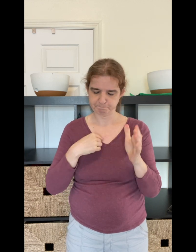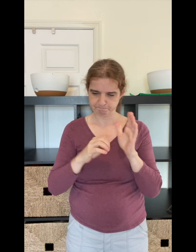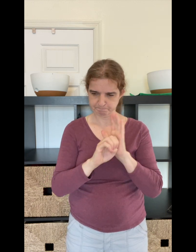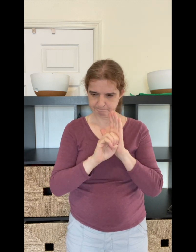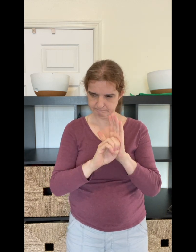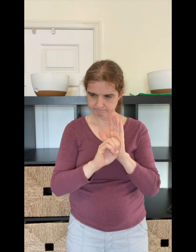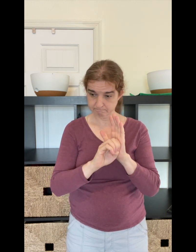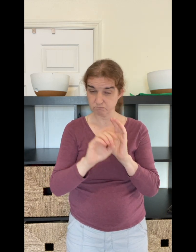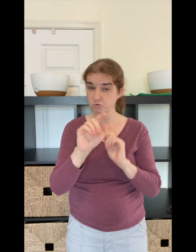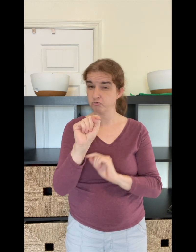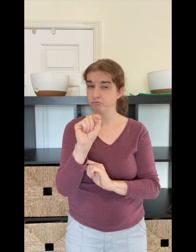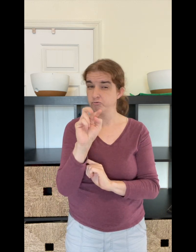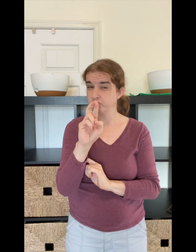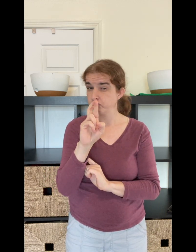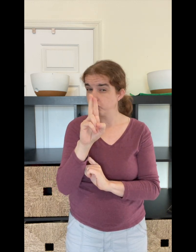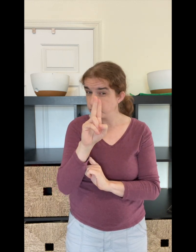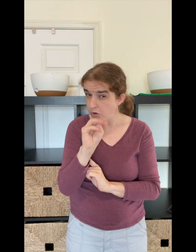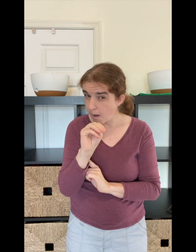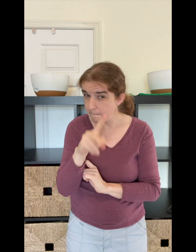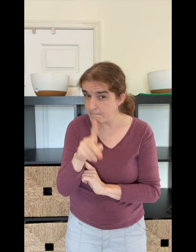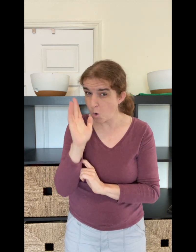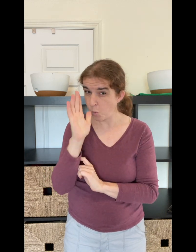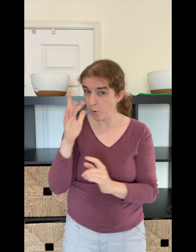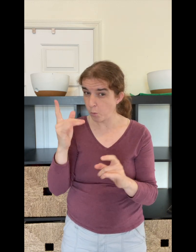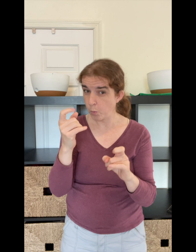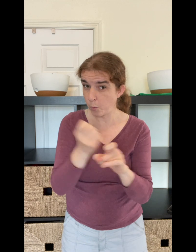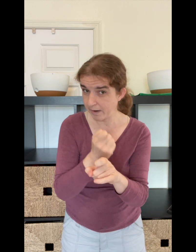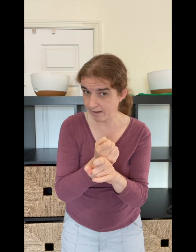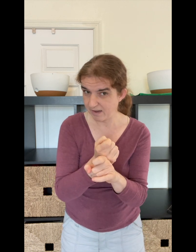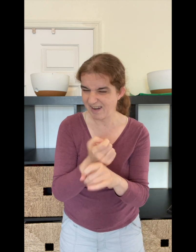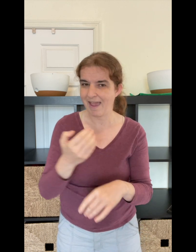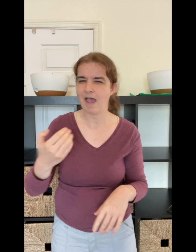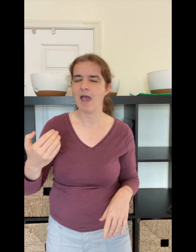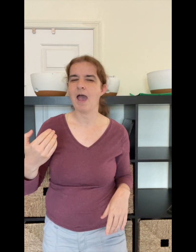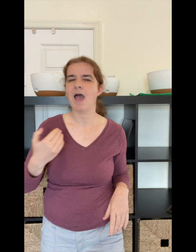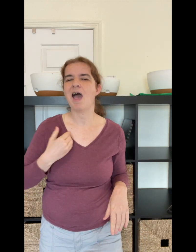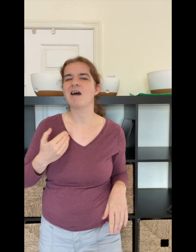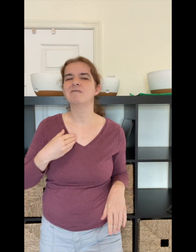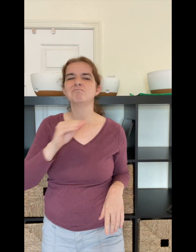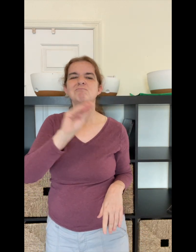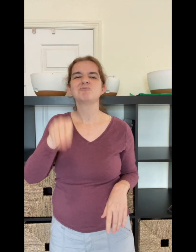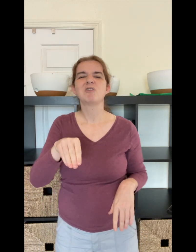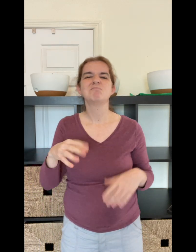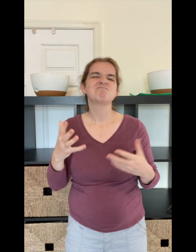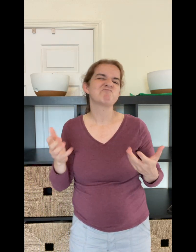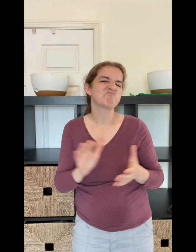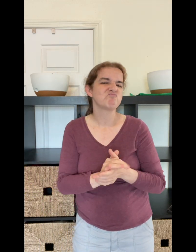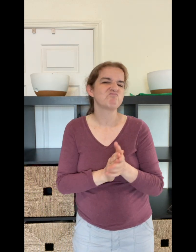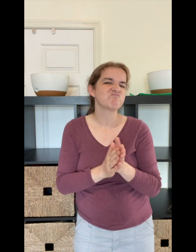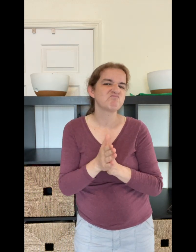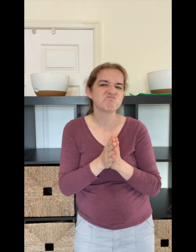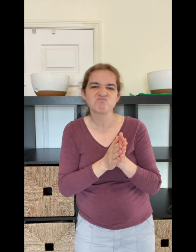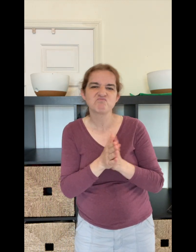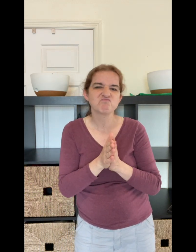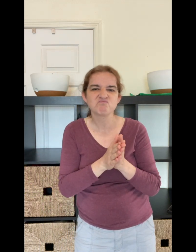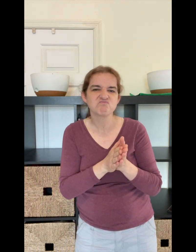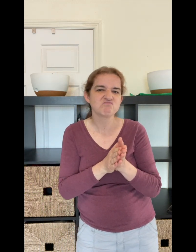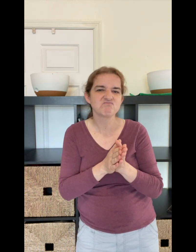Let me think. For example, Trump, in my example, Trump will win. He has,